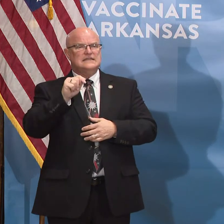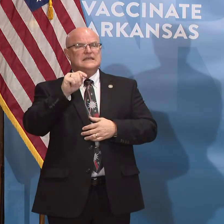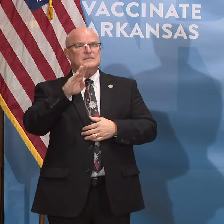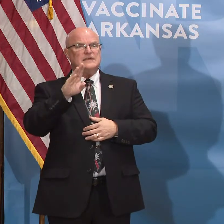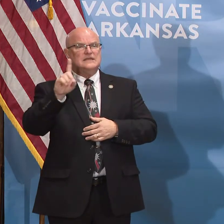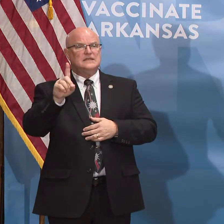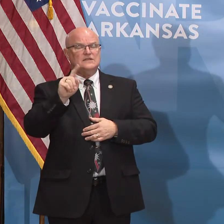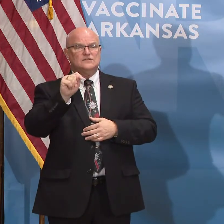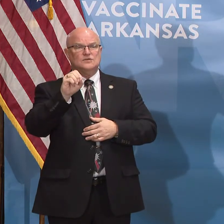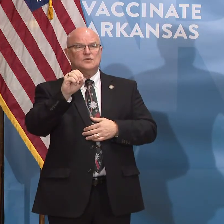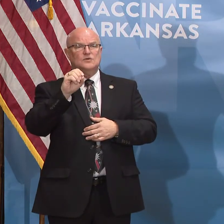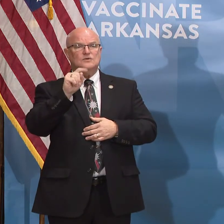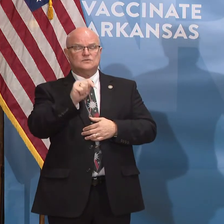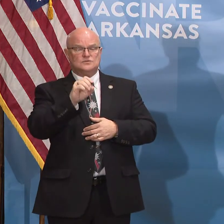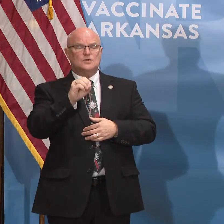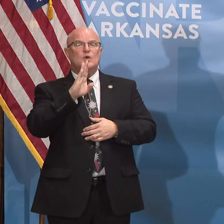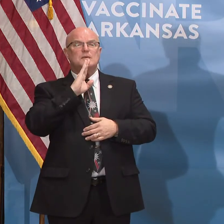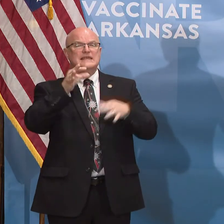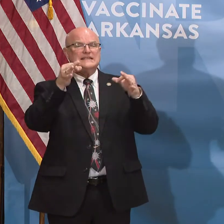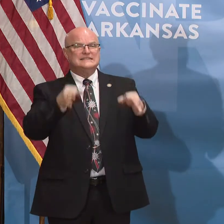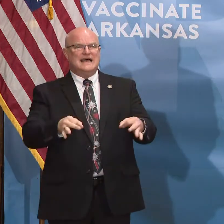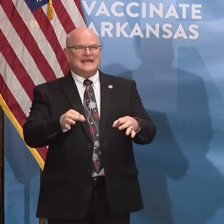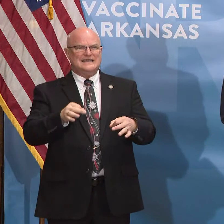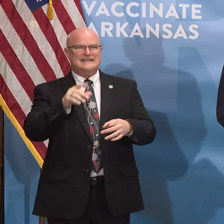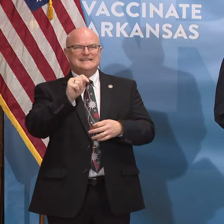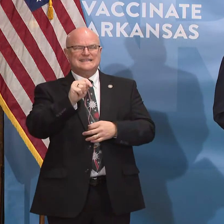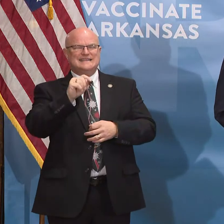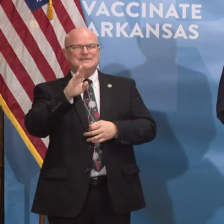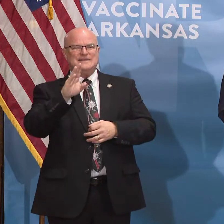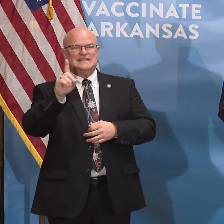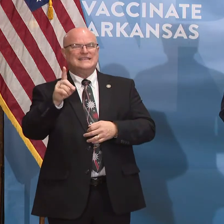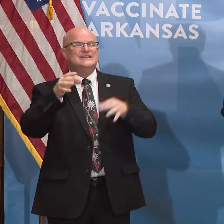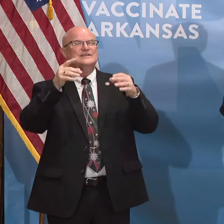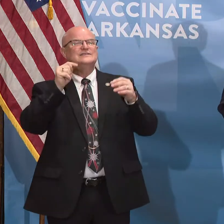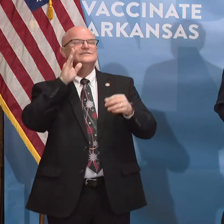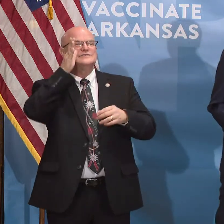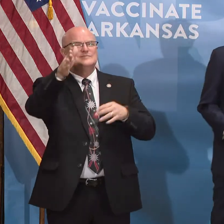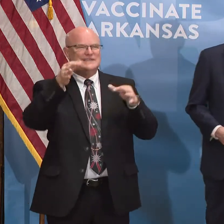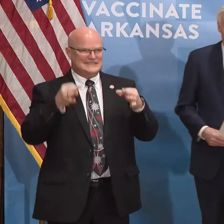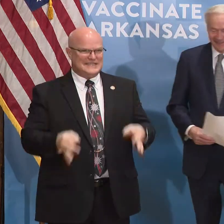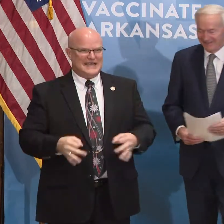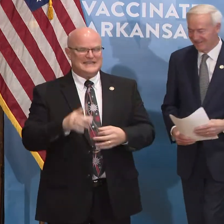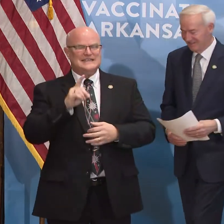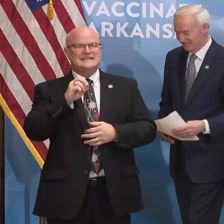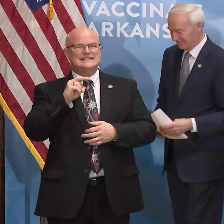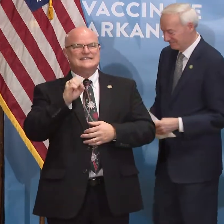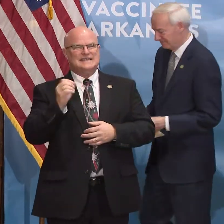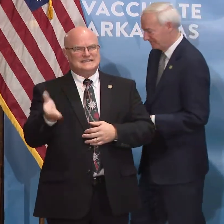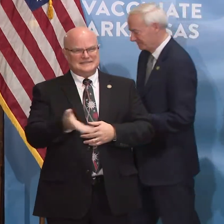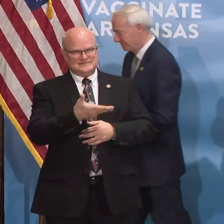is to be decided. I know that part. Dennis, I'm going to let you address that.